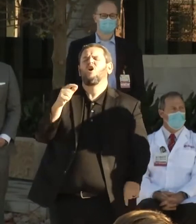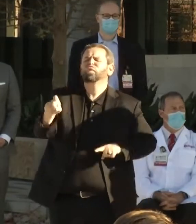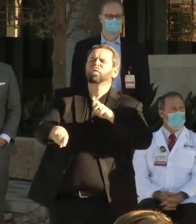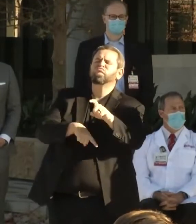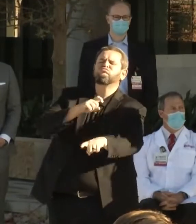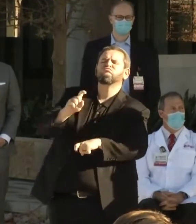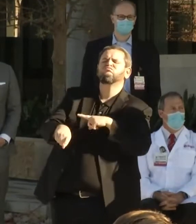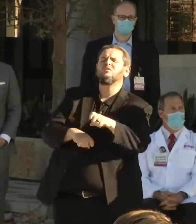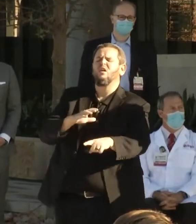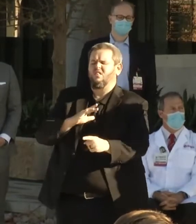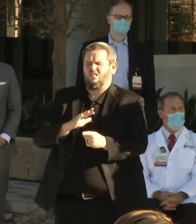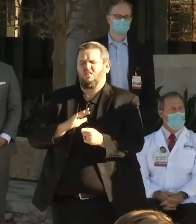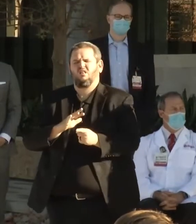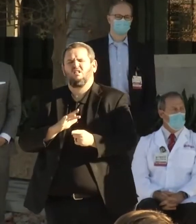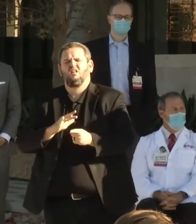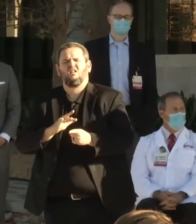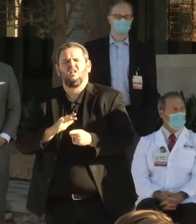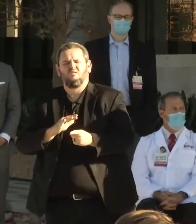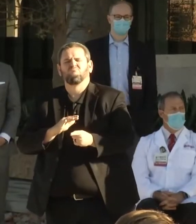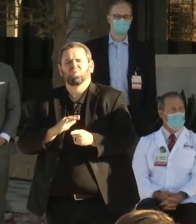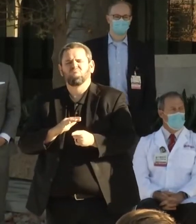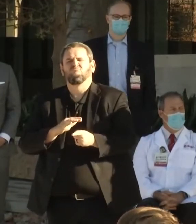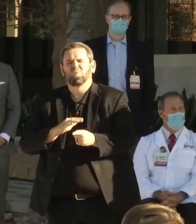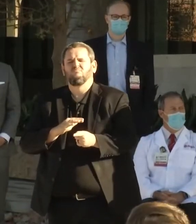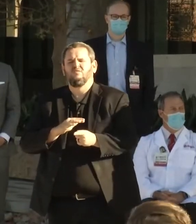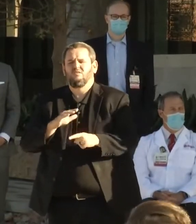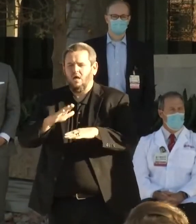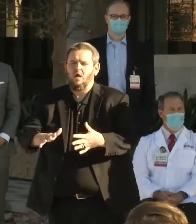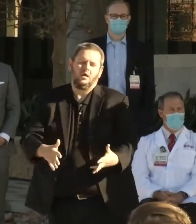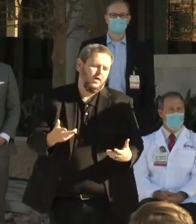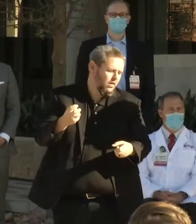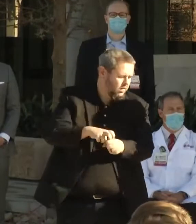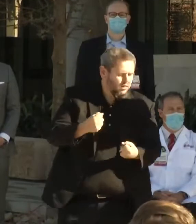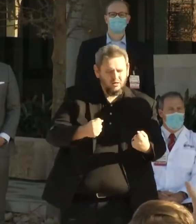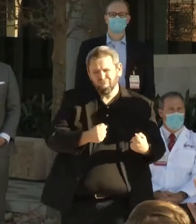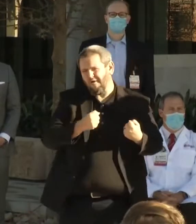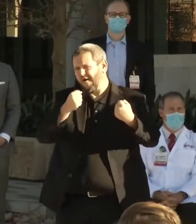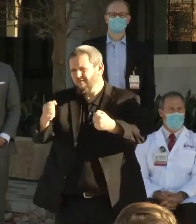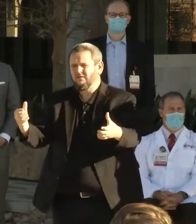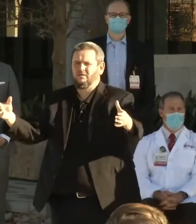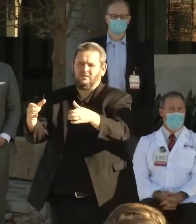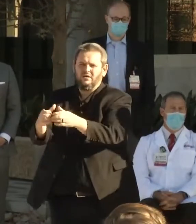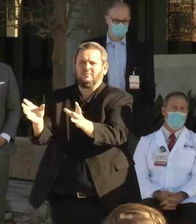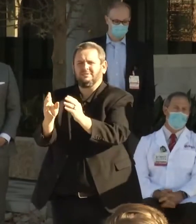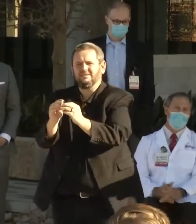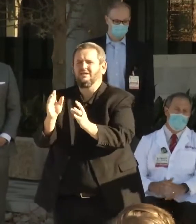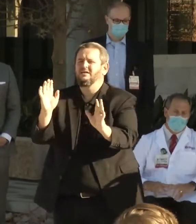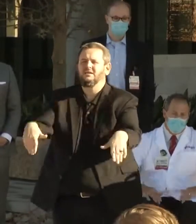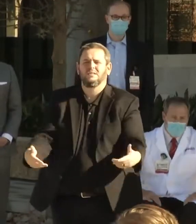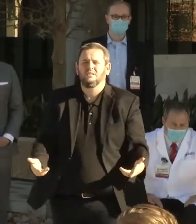they were when they had to drive to a state agency building. So we'll get it fixed.